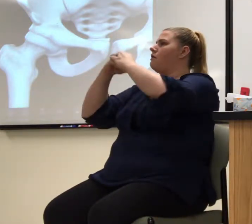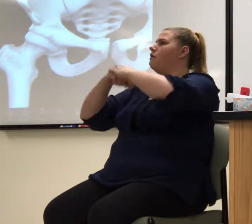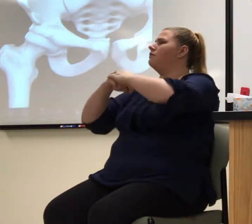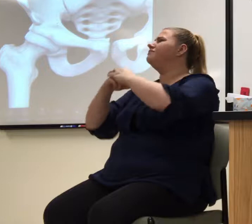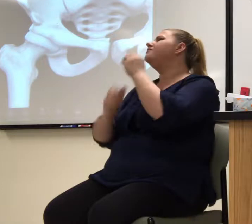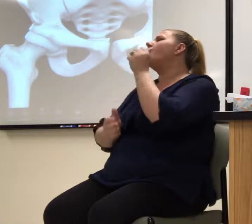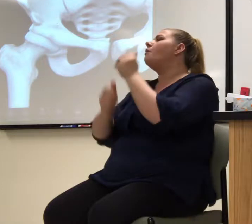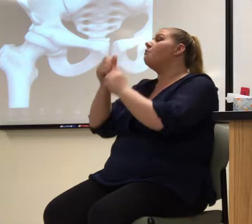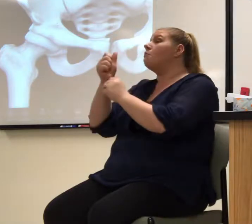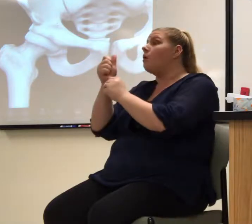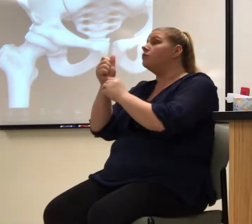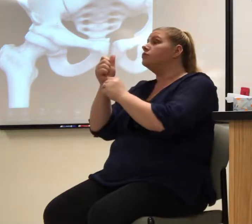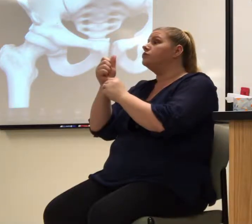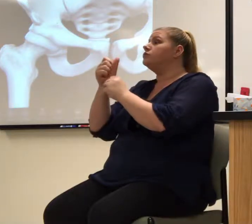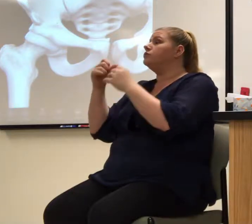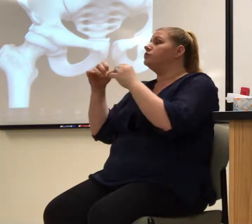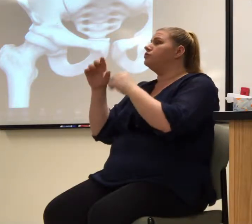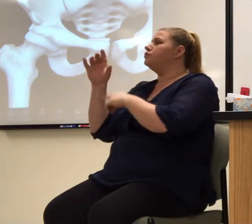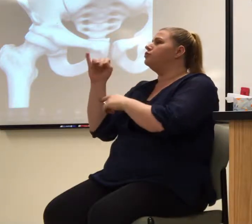most joints are synovial joints.